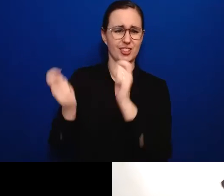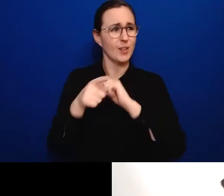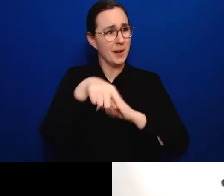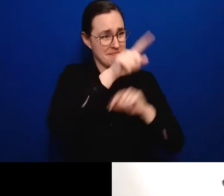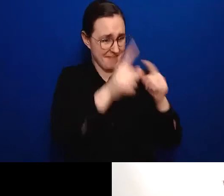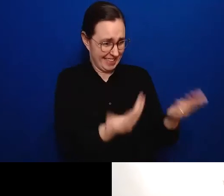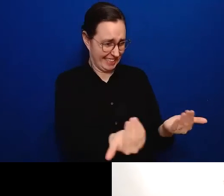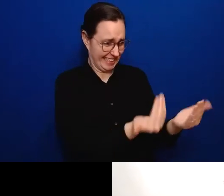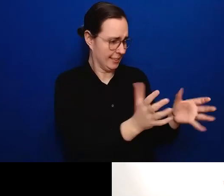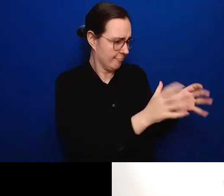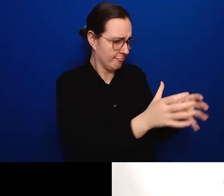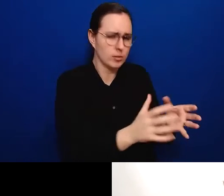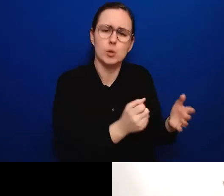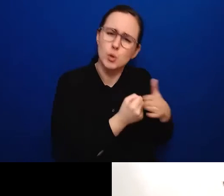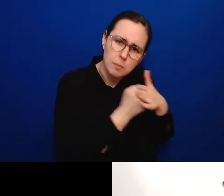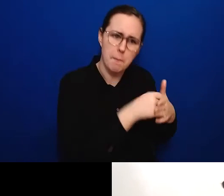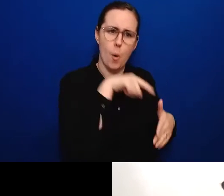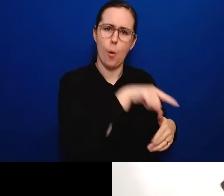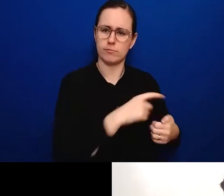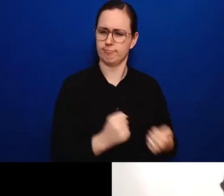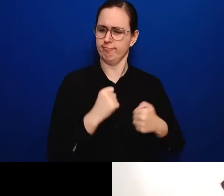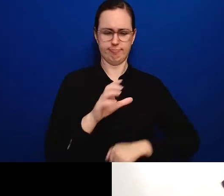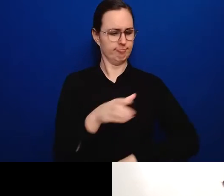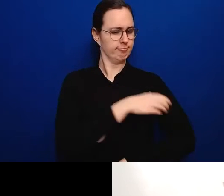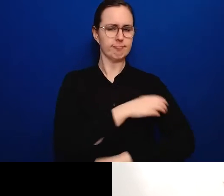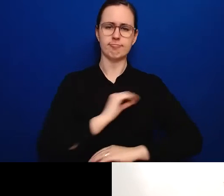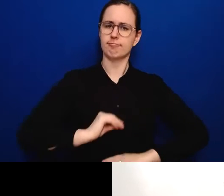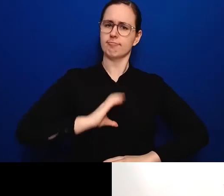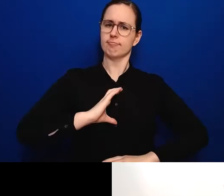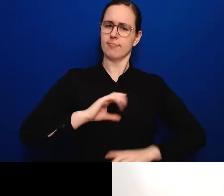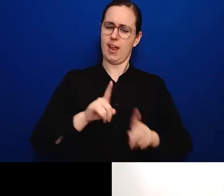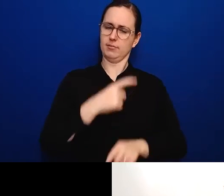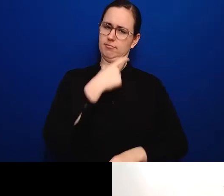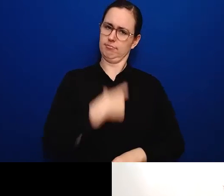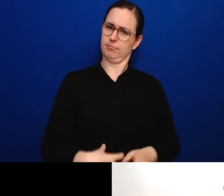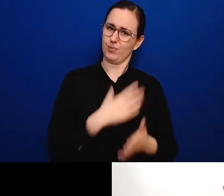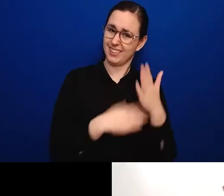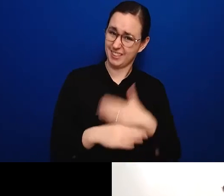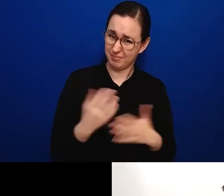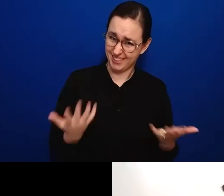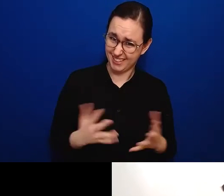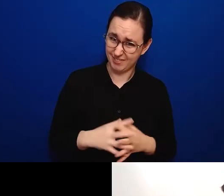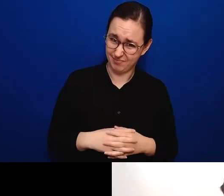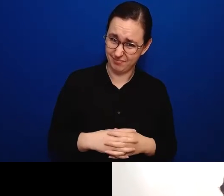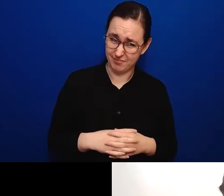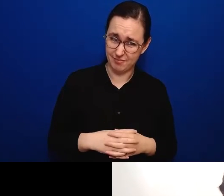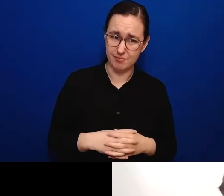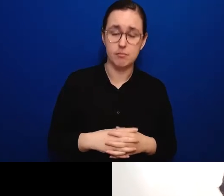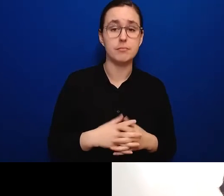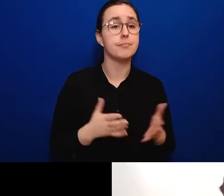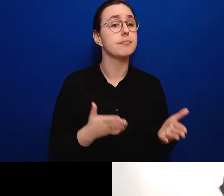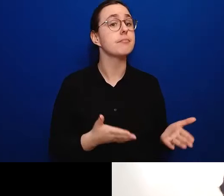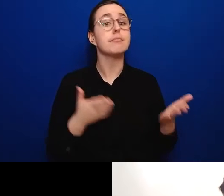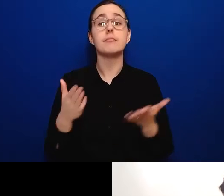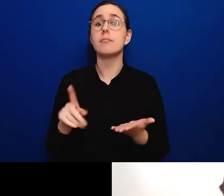stakeholders, that you need to introduce the exchange program for youth with disabilities, so that the youth from one region, from